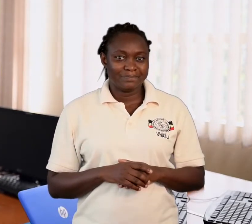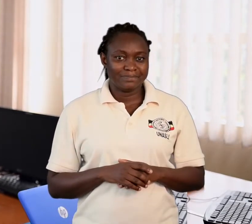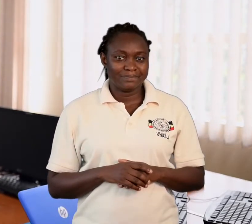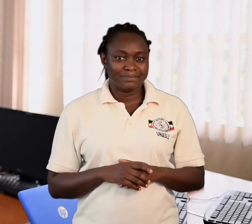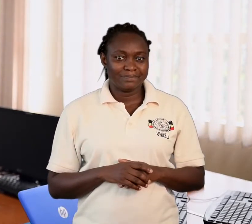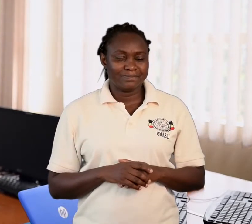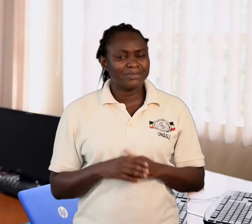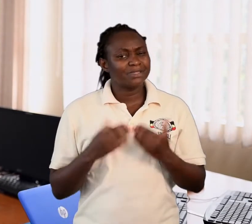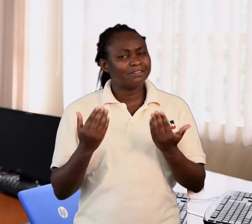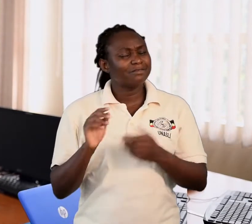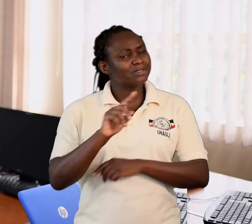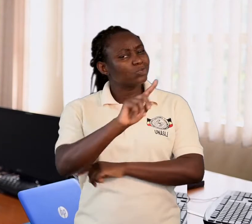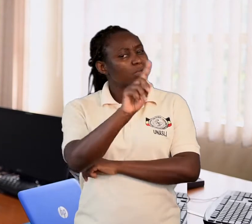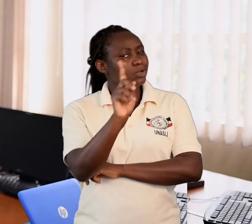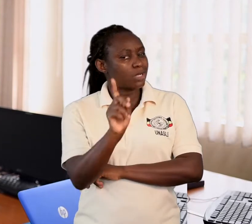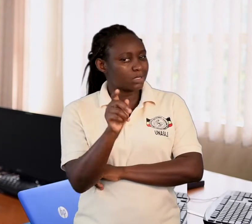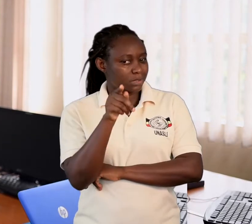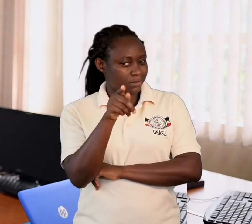Let me ask you,